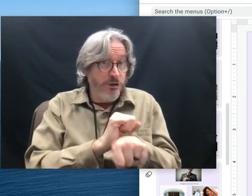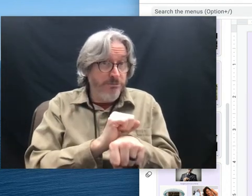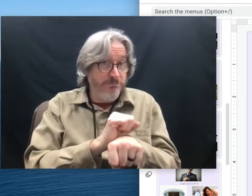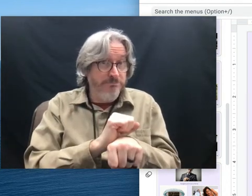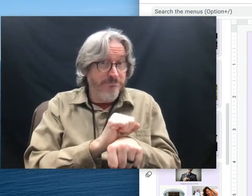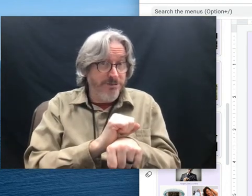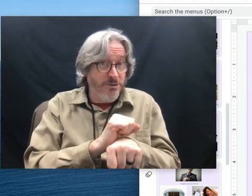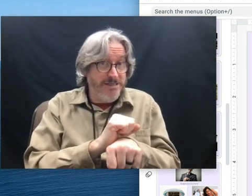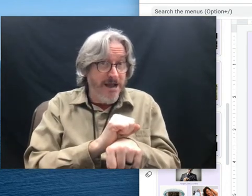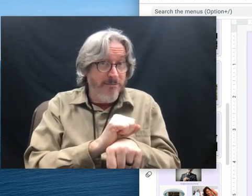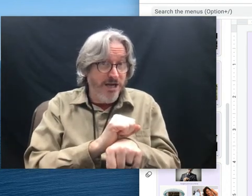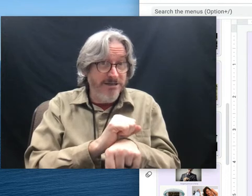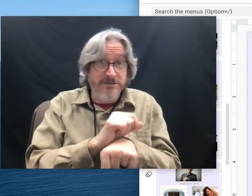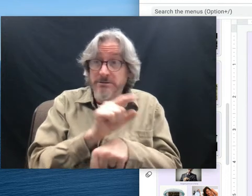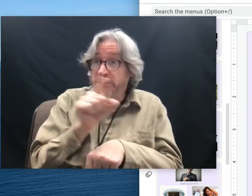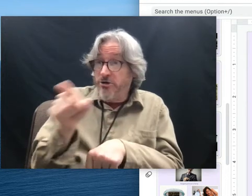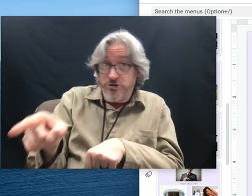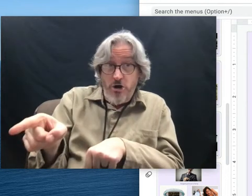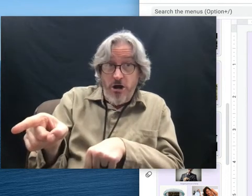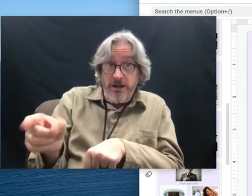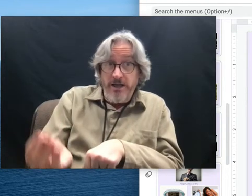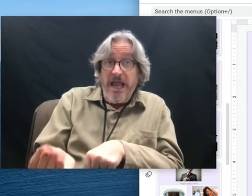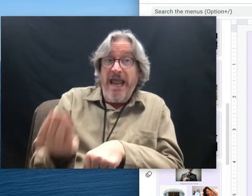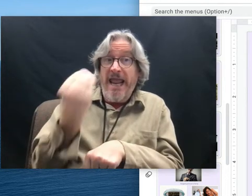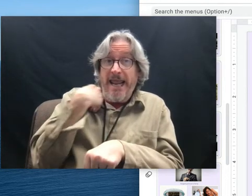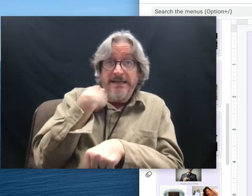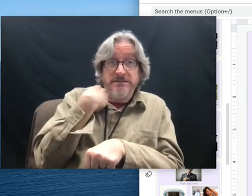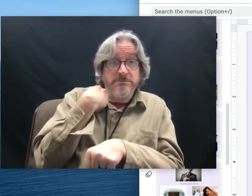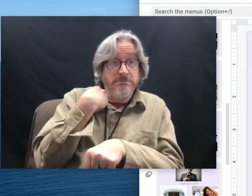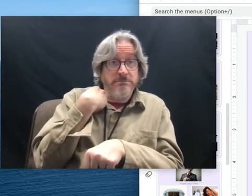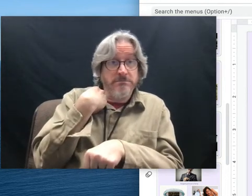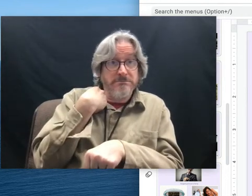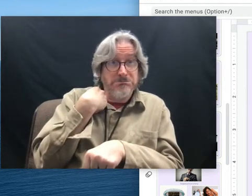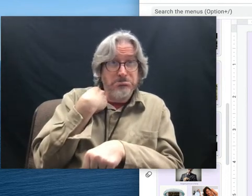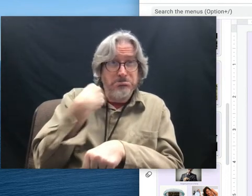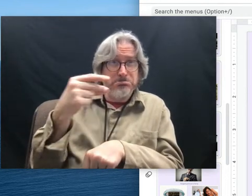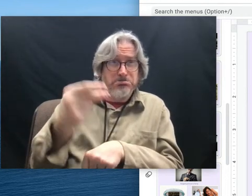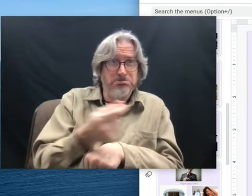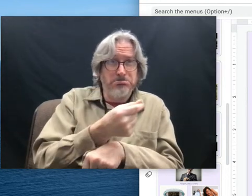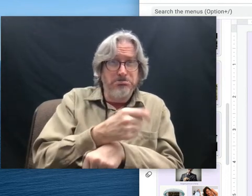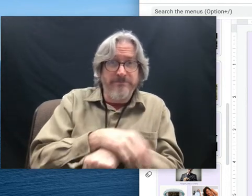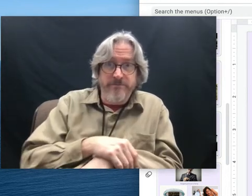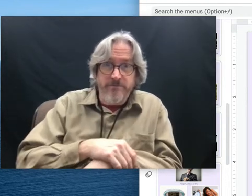Homework, so it's the object, dog ate.